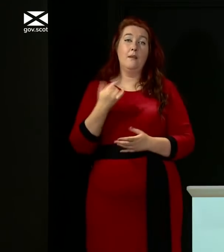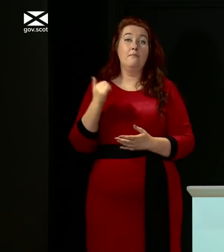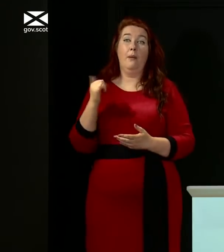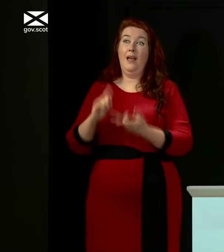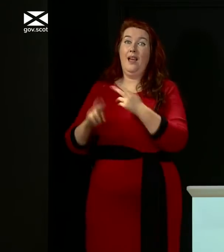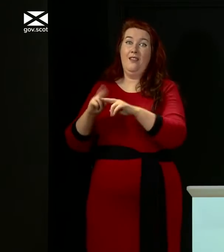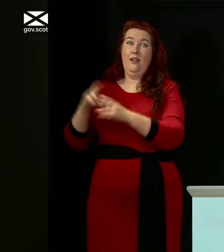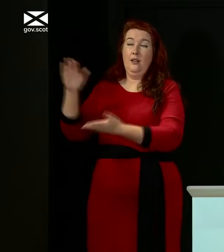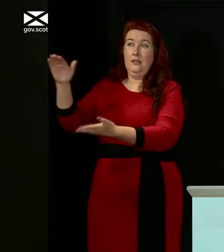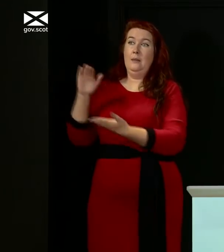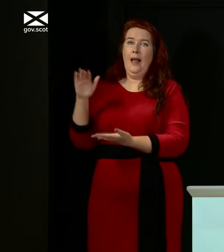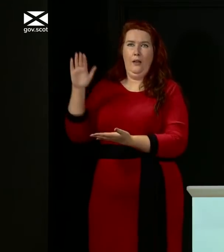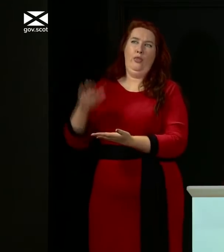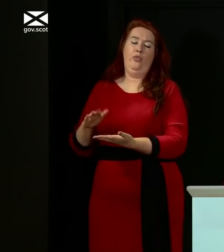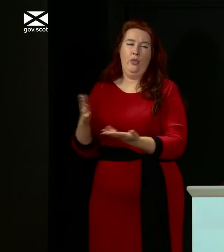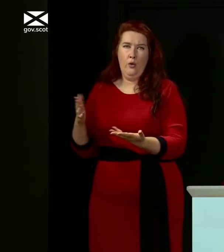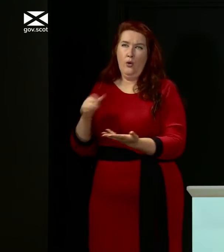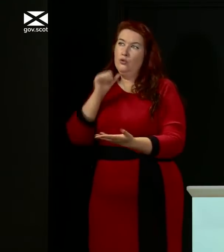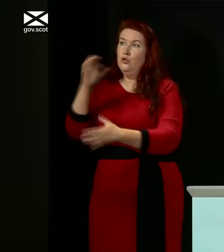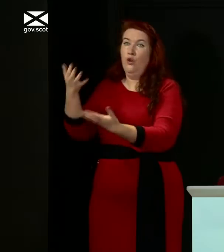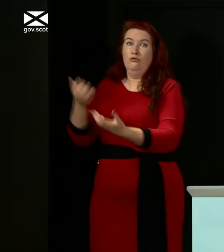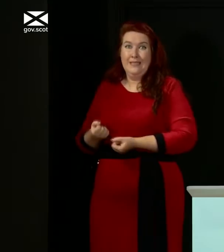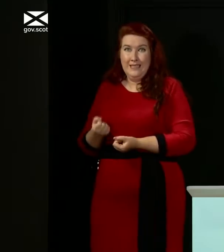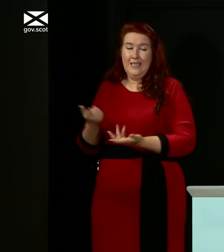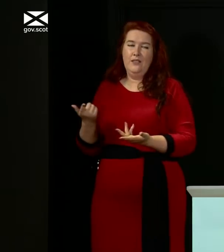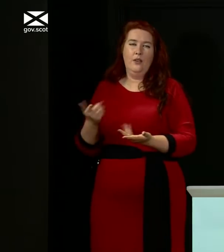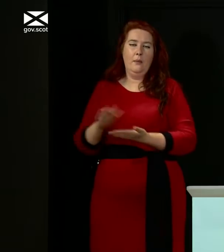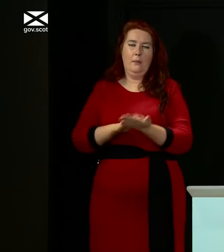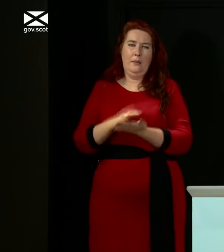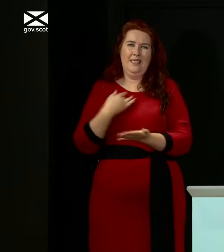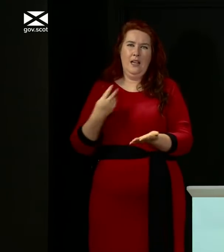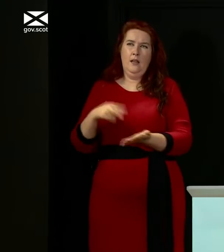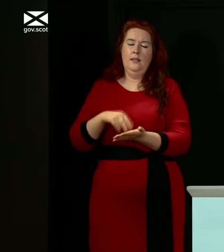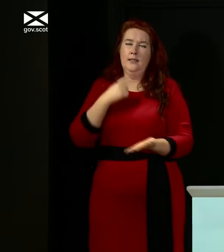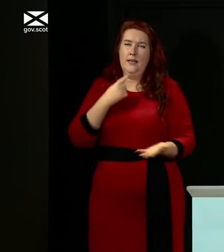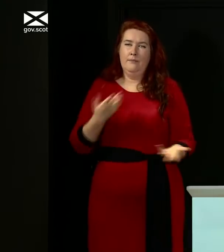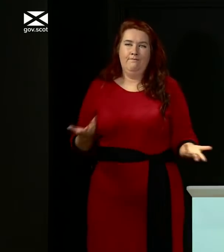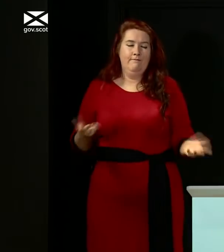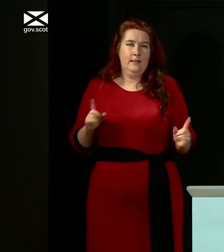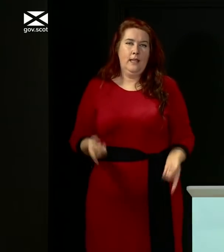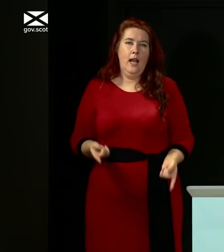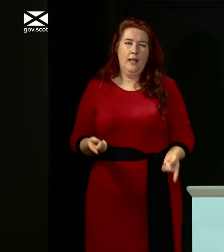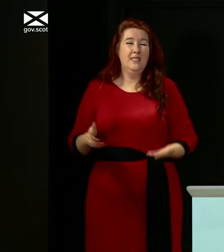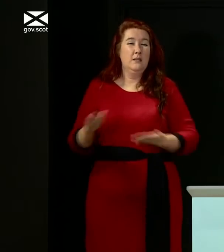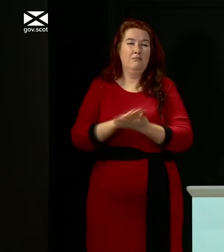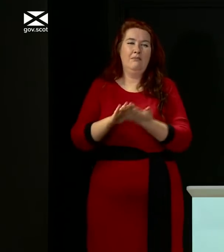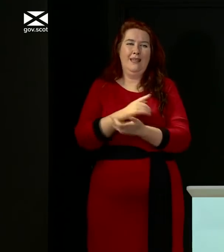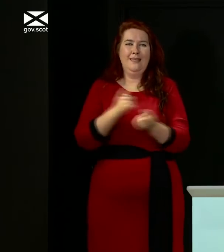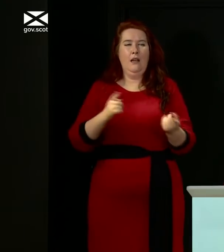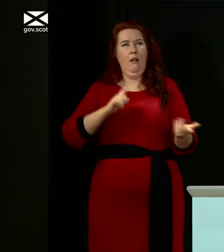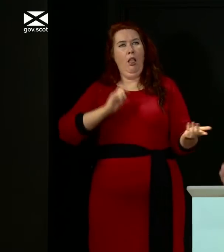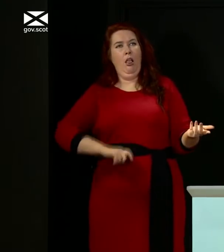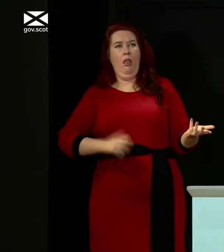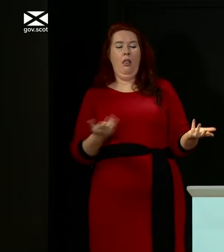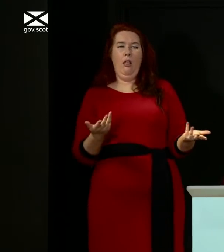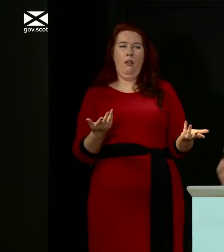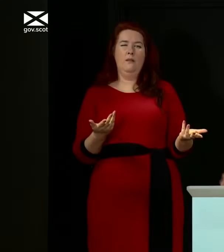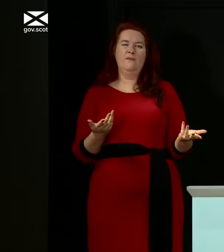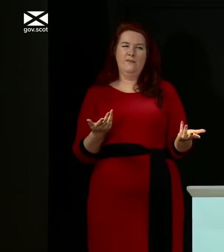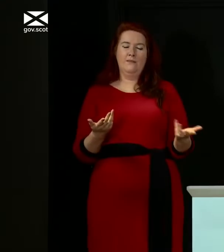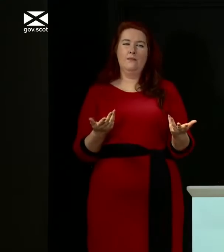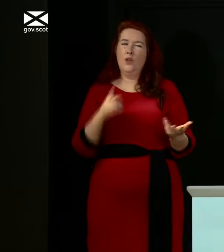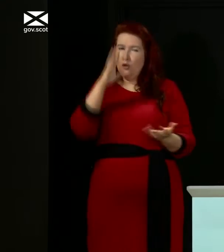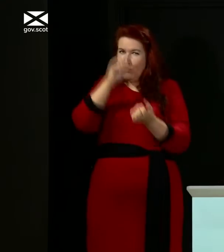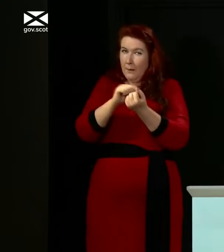that I'm standing here explaining why we can, and then the risk is that undermines people's confidence in our ability to deliver. And remember, the supplies are a